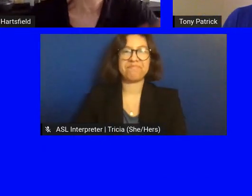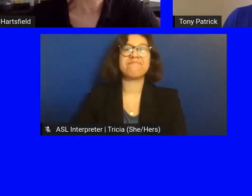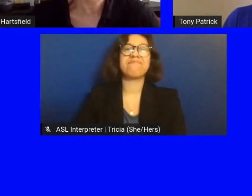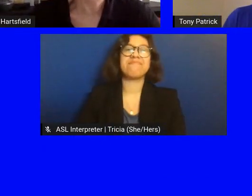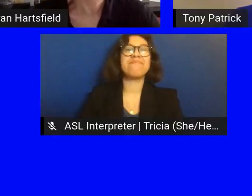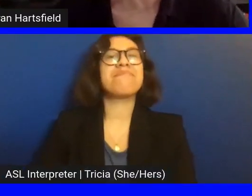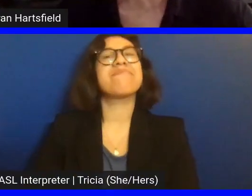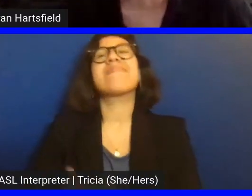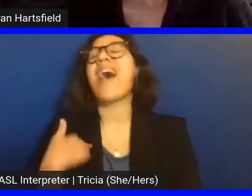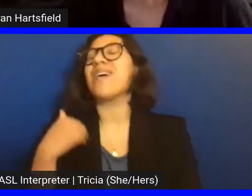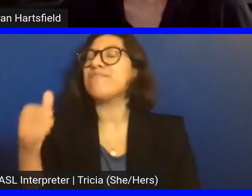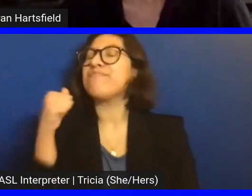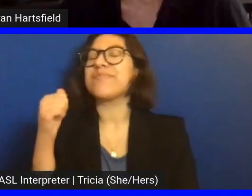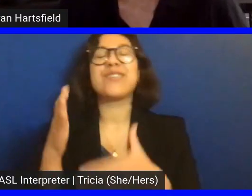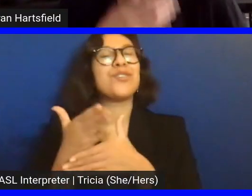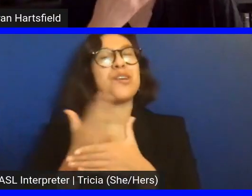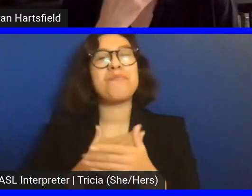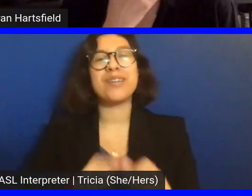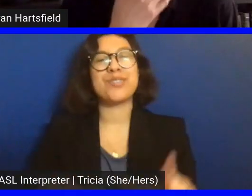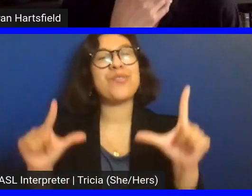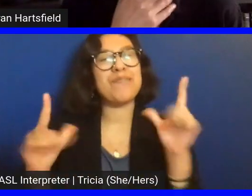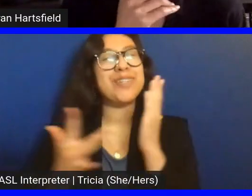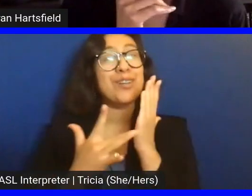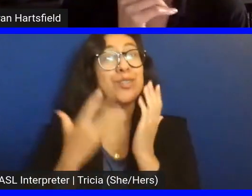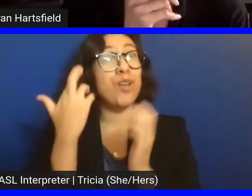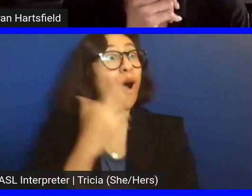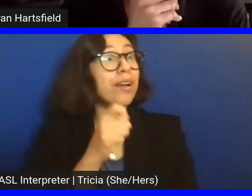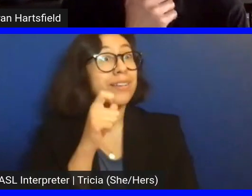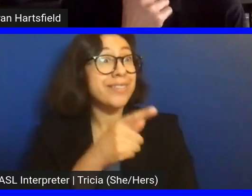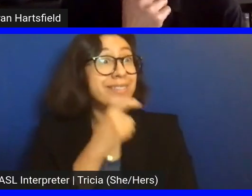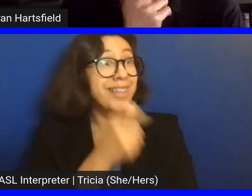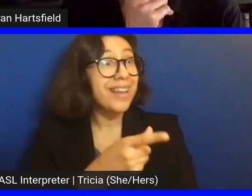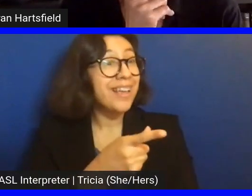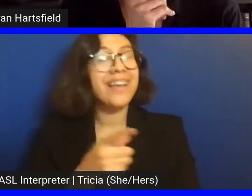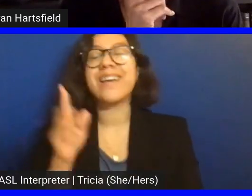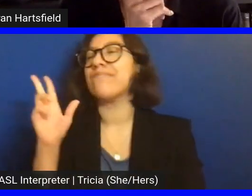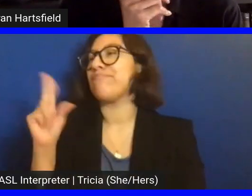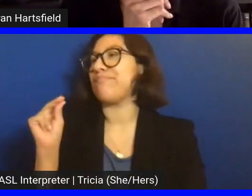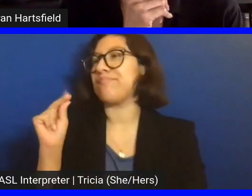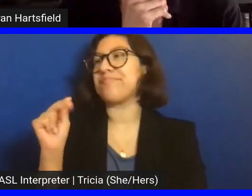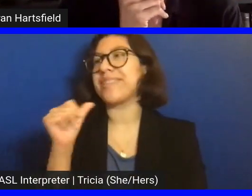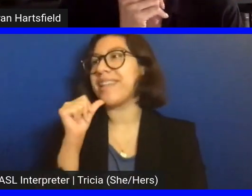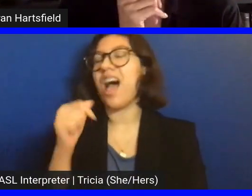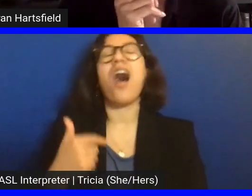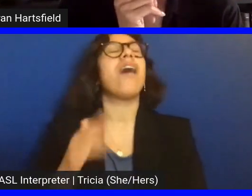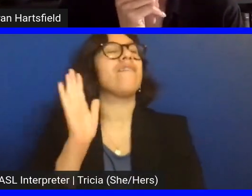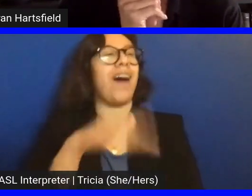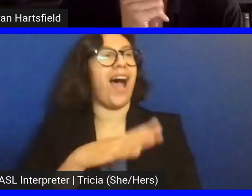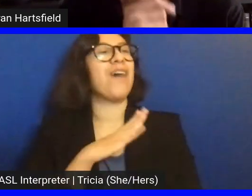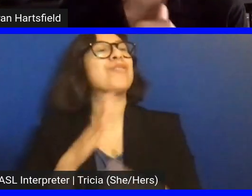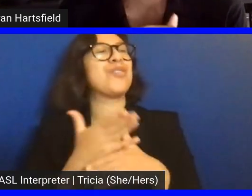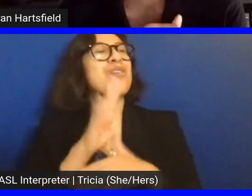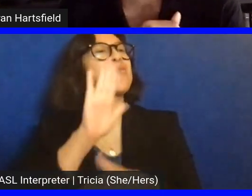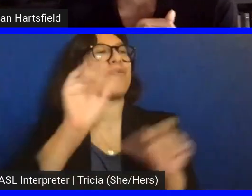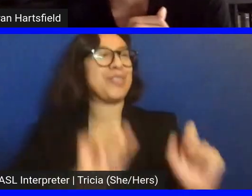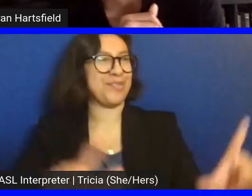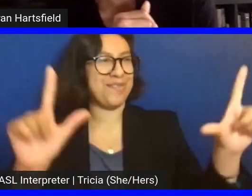share my screen for technical reasons. Oh, you did not? I did. I feel like I should share your screen.